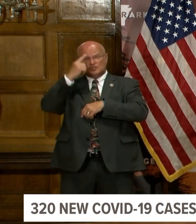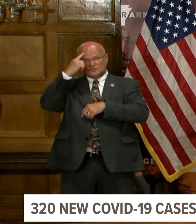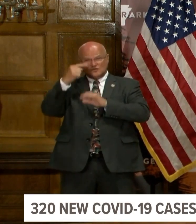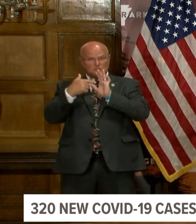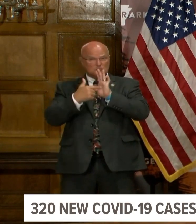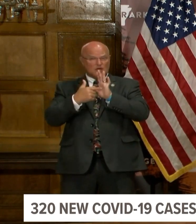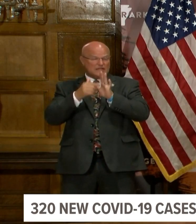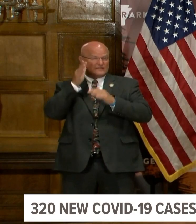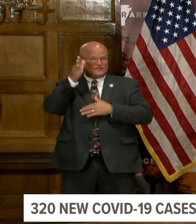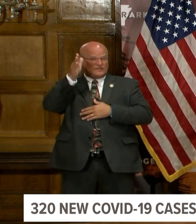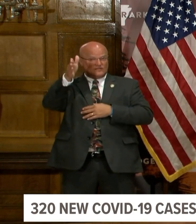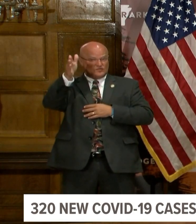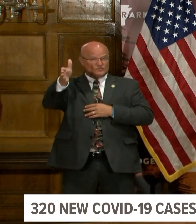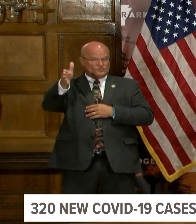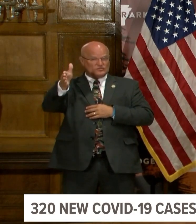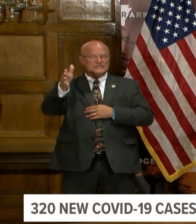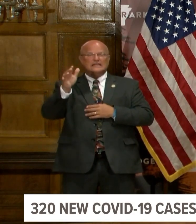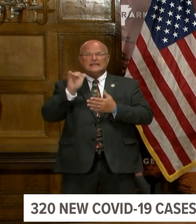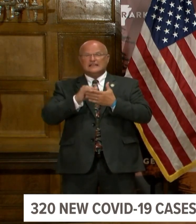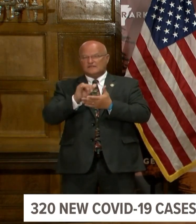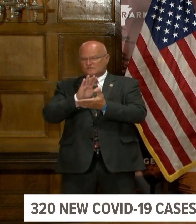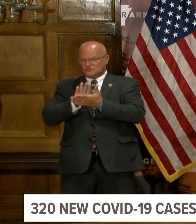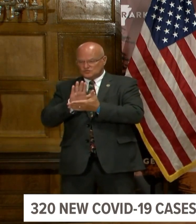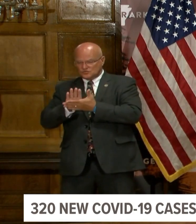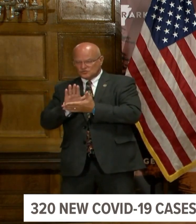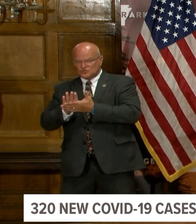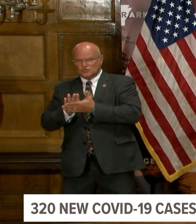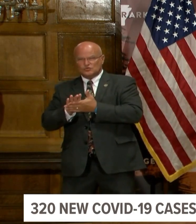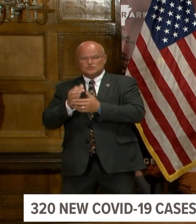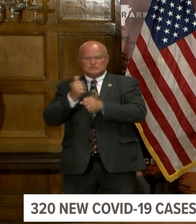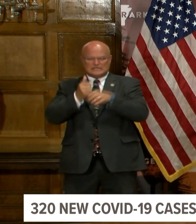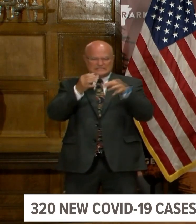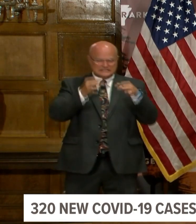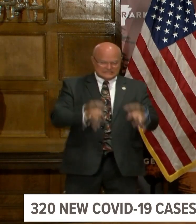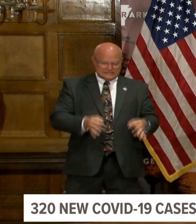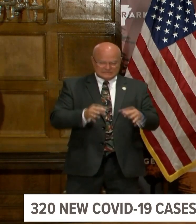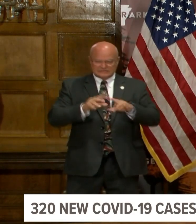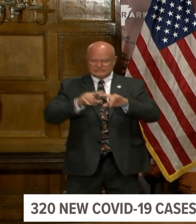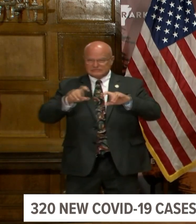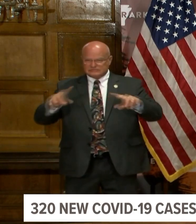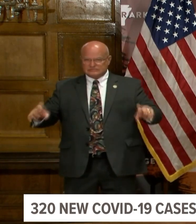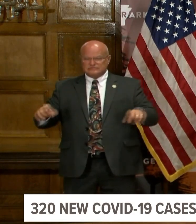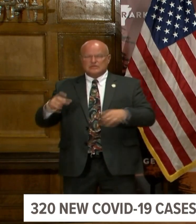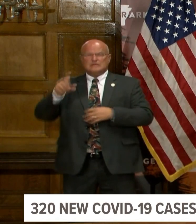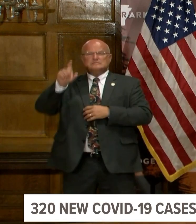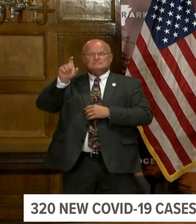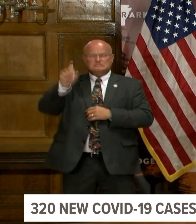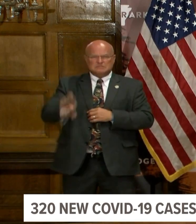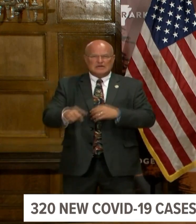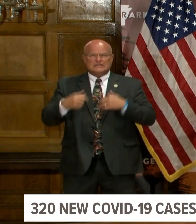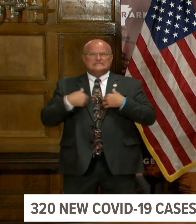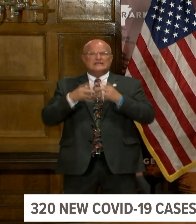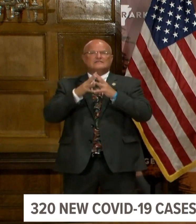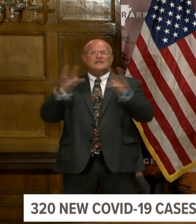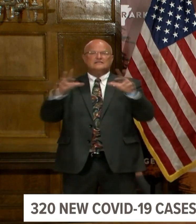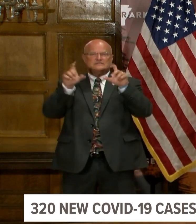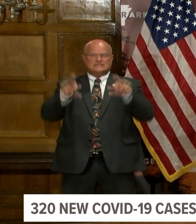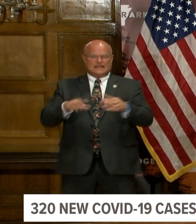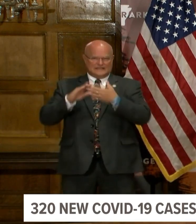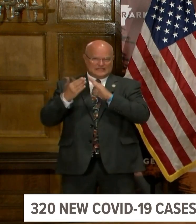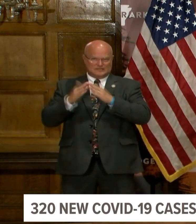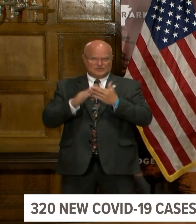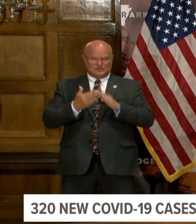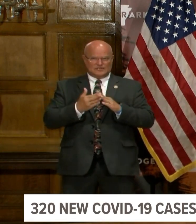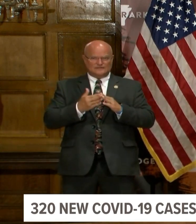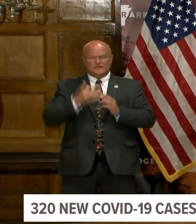modeling into the future, and that is for schools, to making decisions, we need to have robust testing in our community. I know